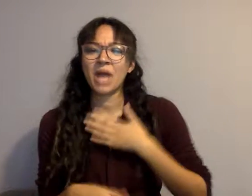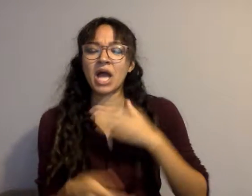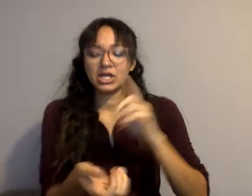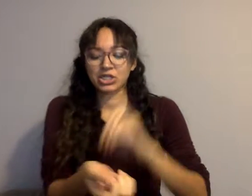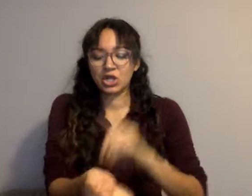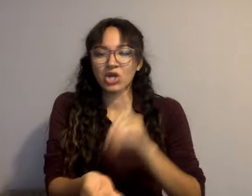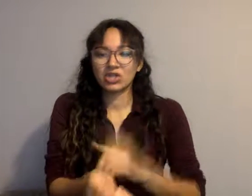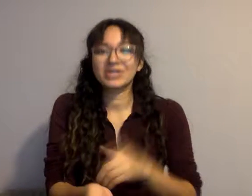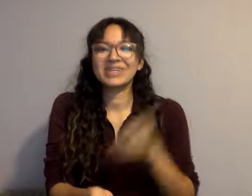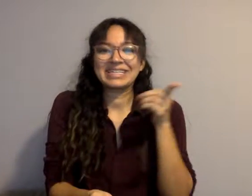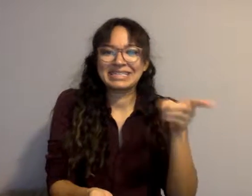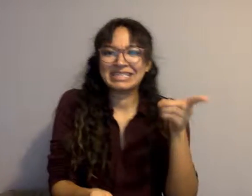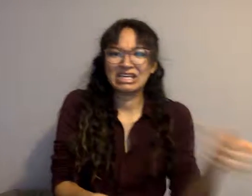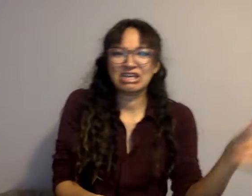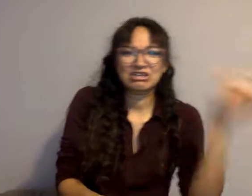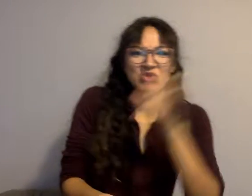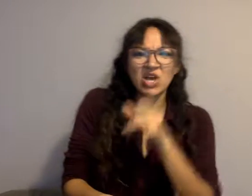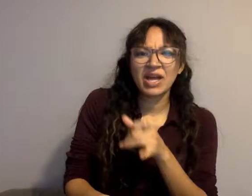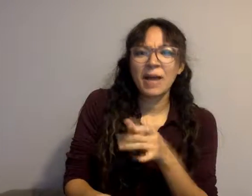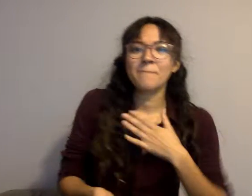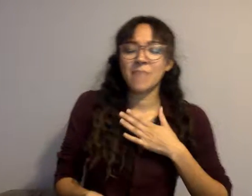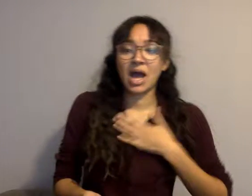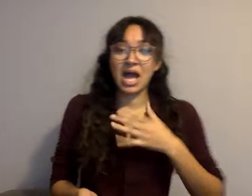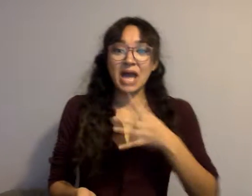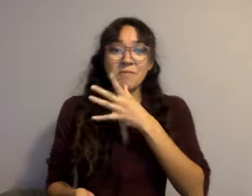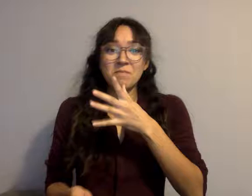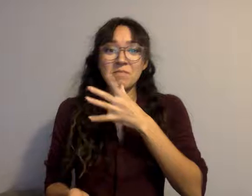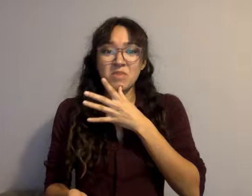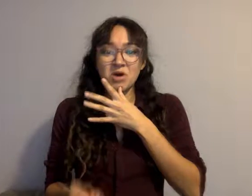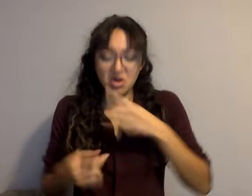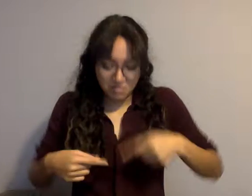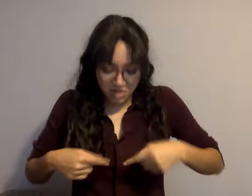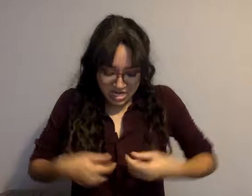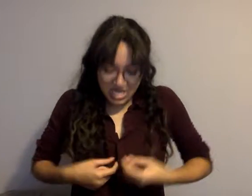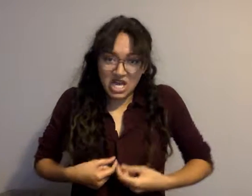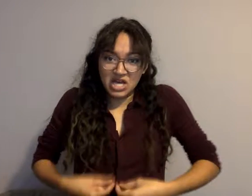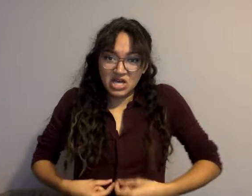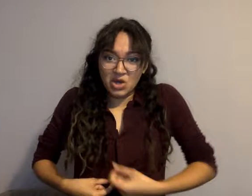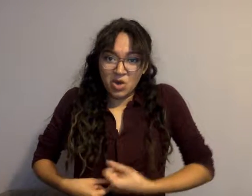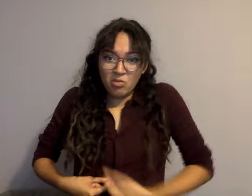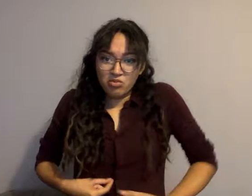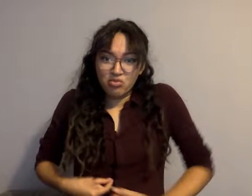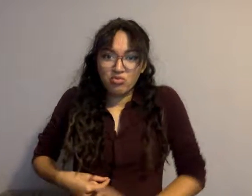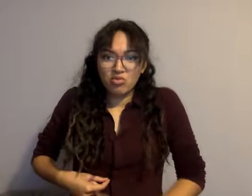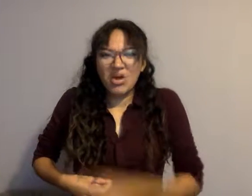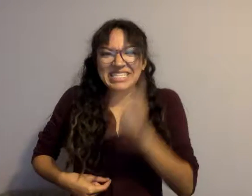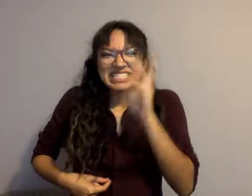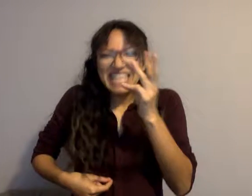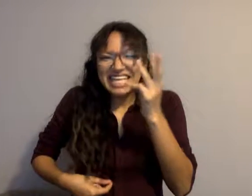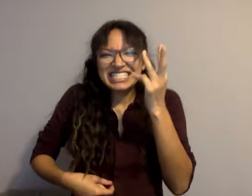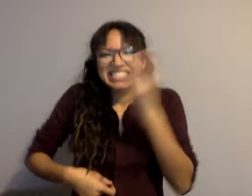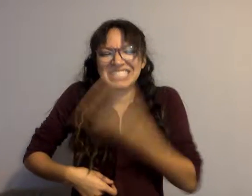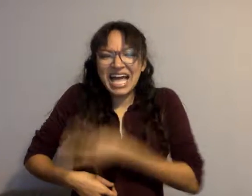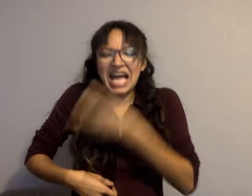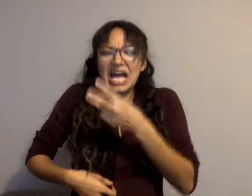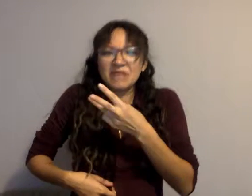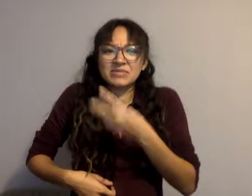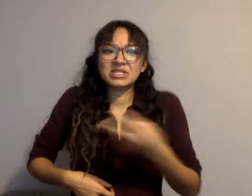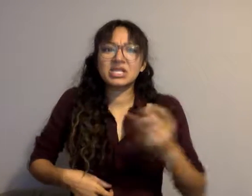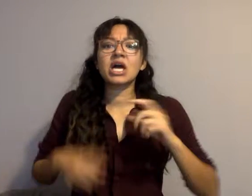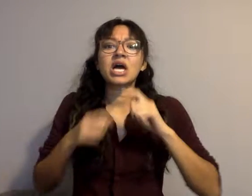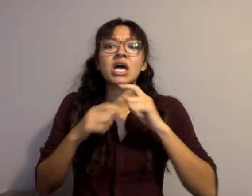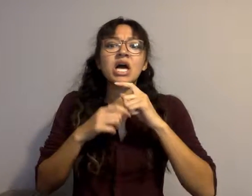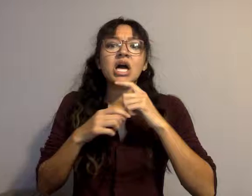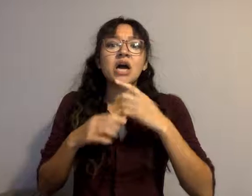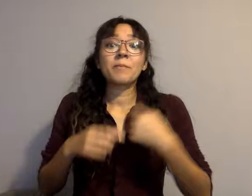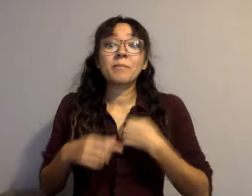mom 6 different times in 6 different directions, suffocating poor little me in the process.